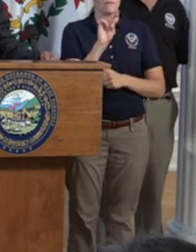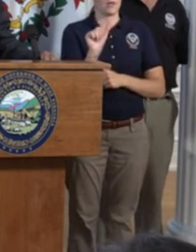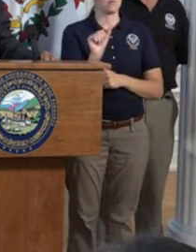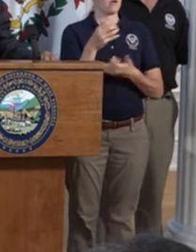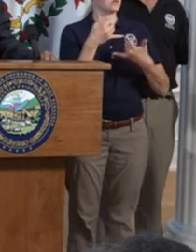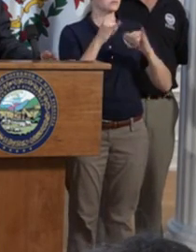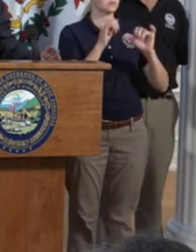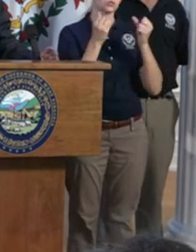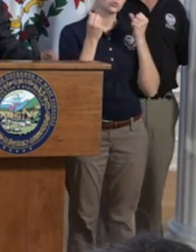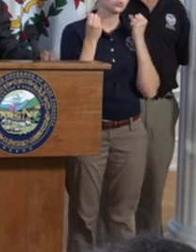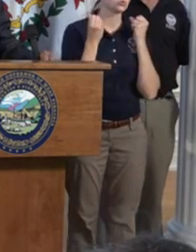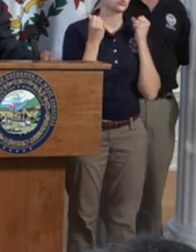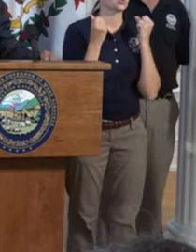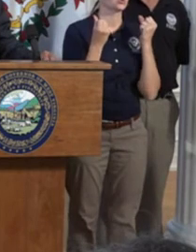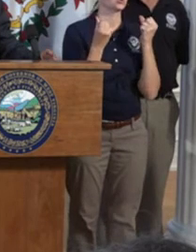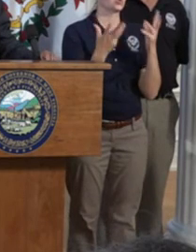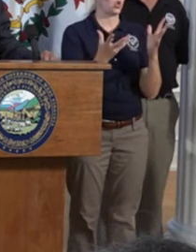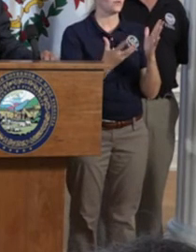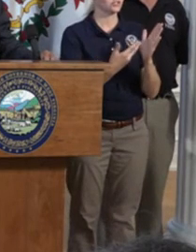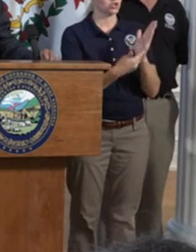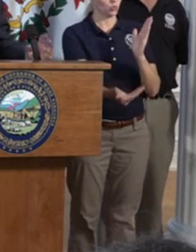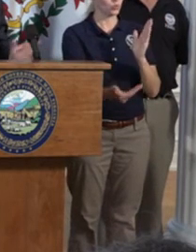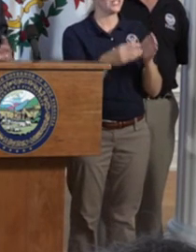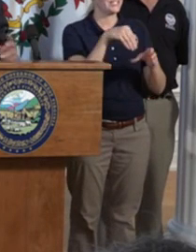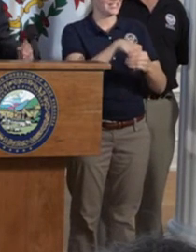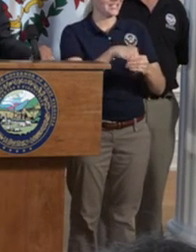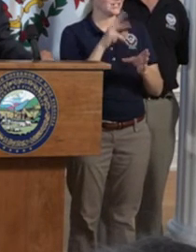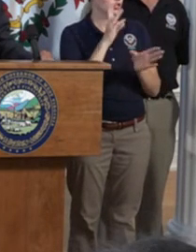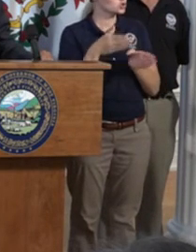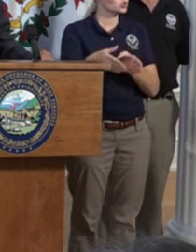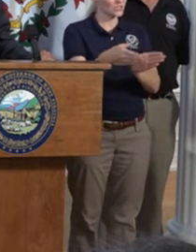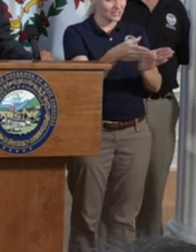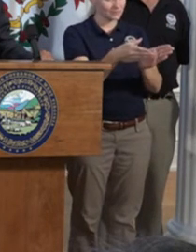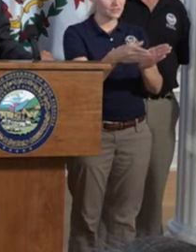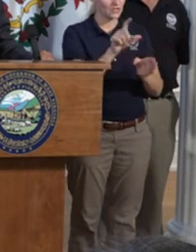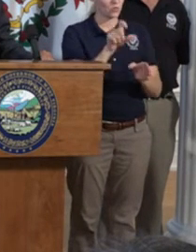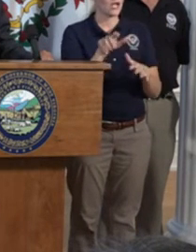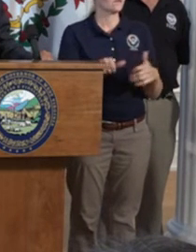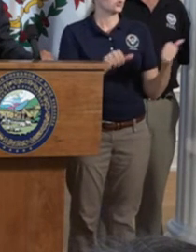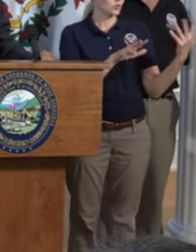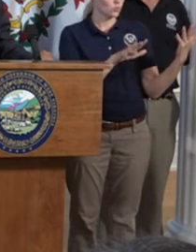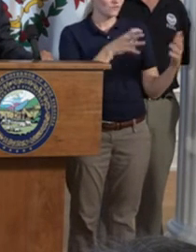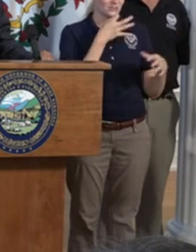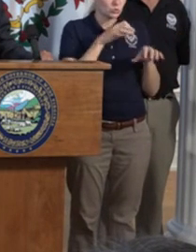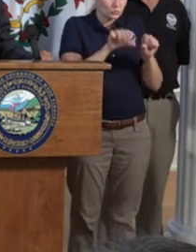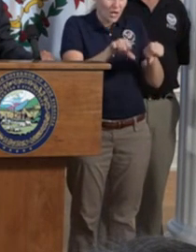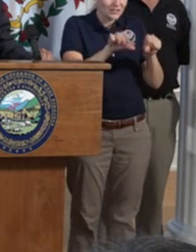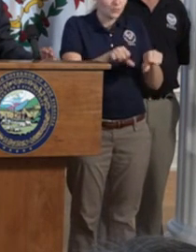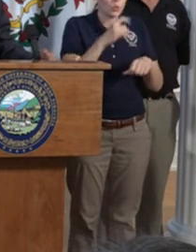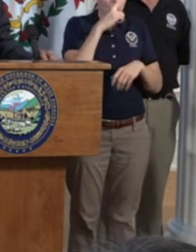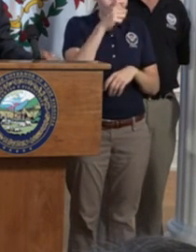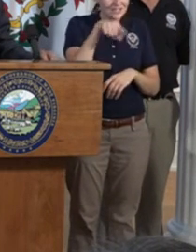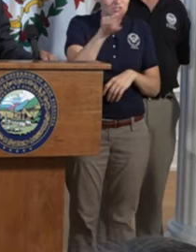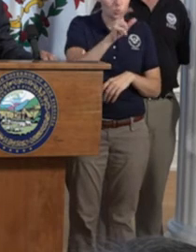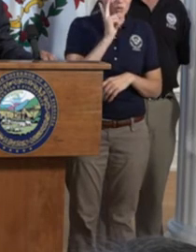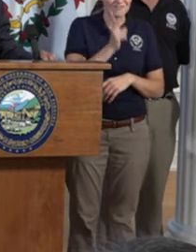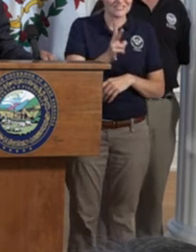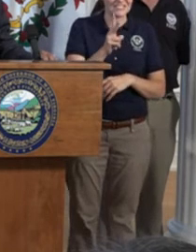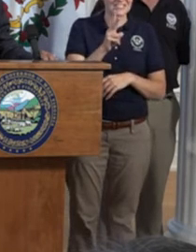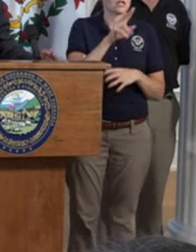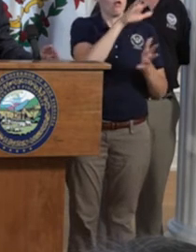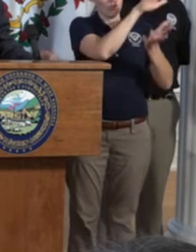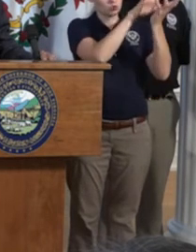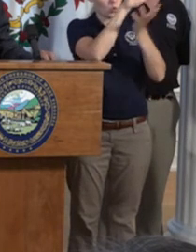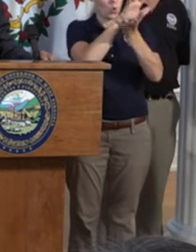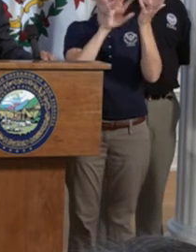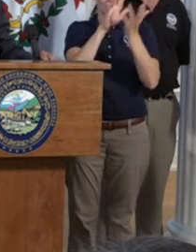of debris in the streams and so forth out there that we'll need to get out as quickly as possible, because as we've watched these storms in recent days, you